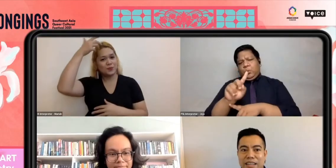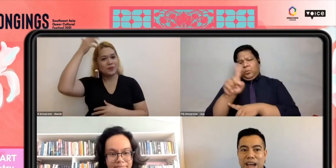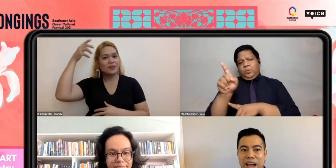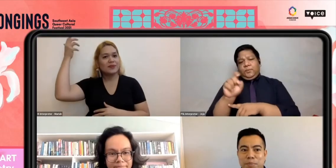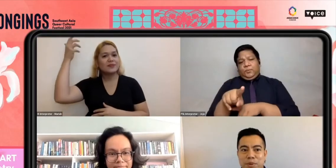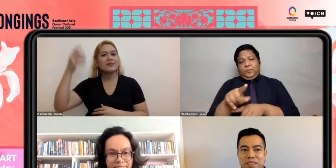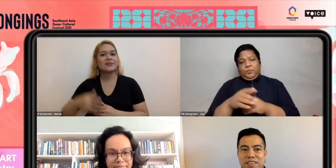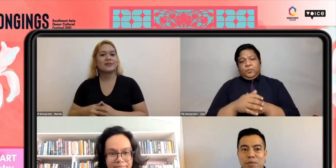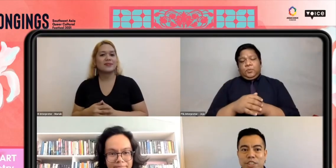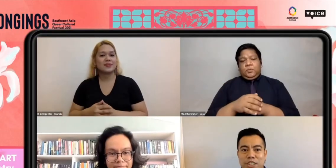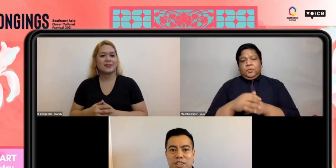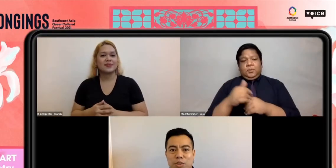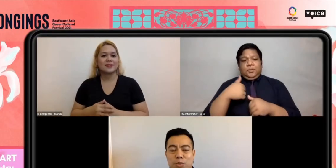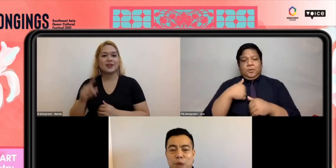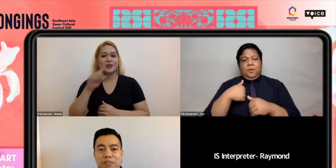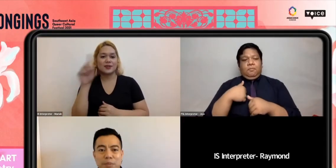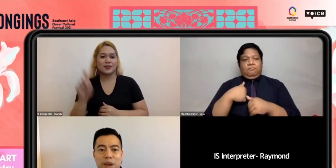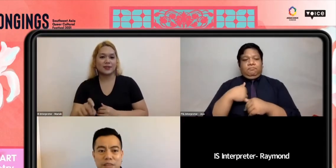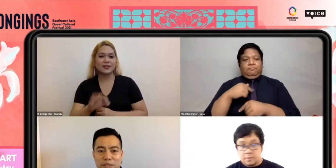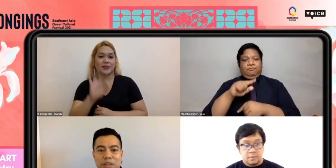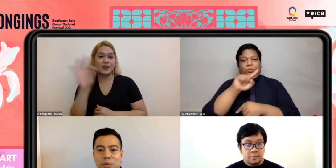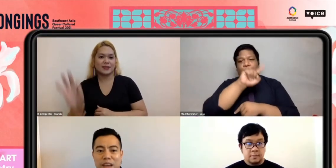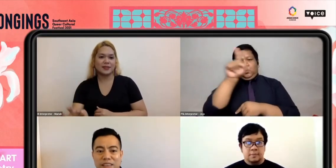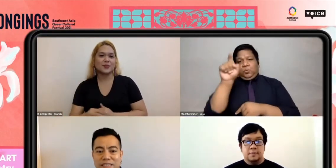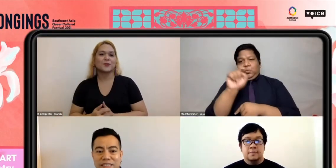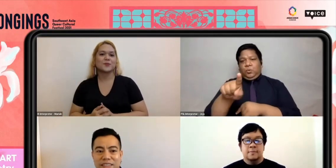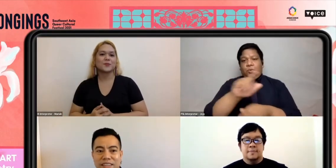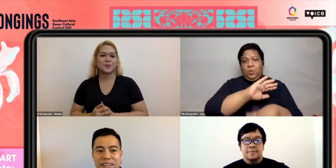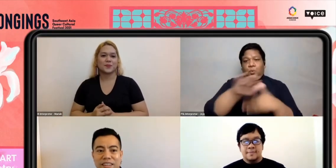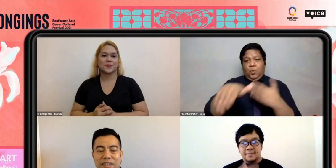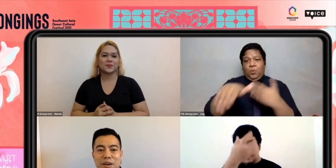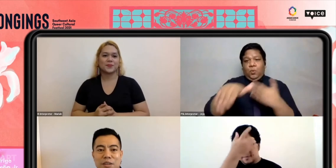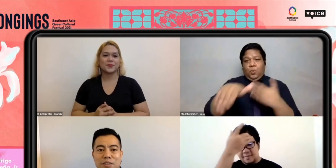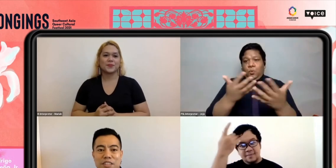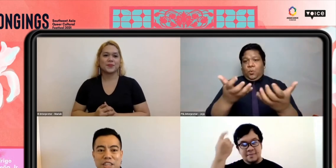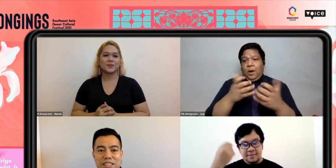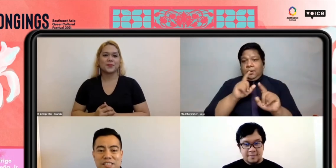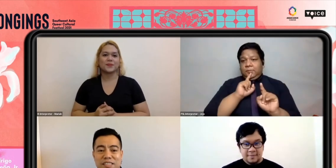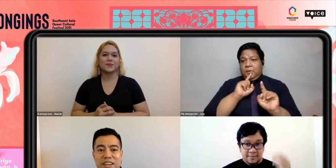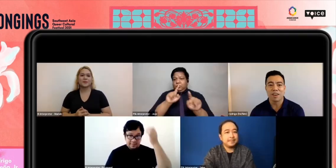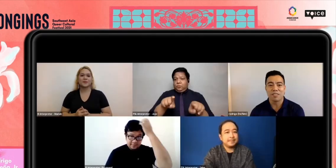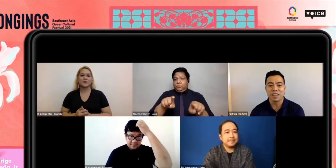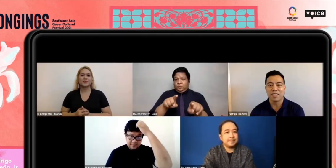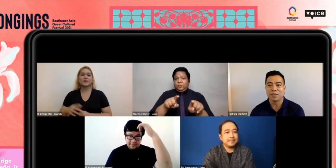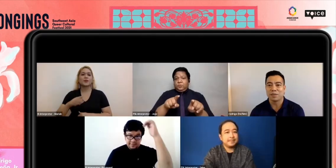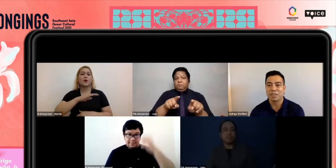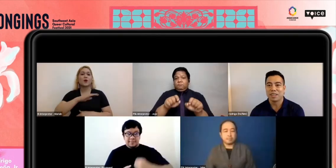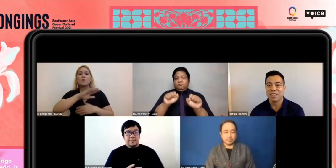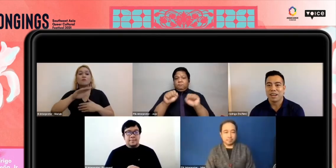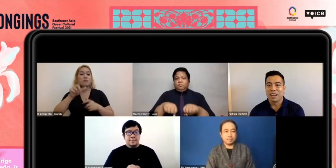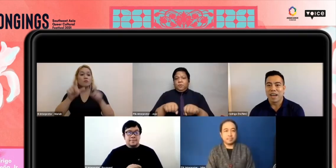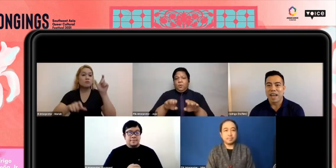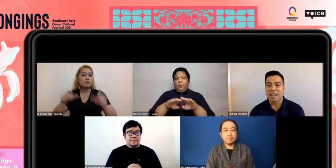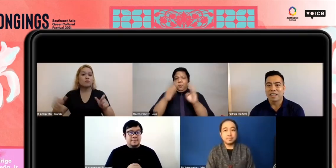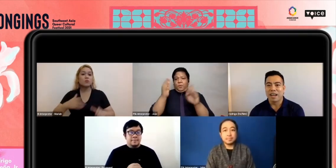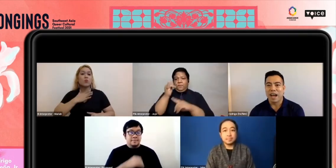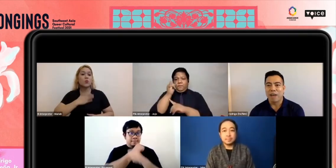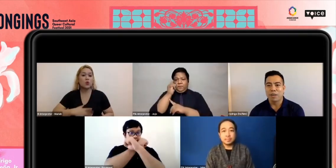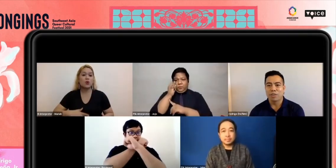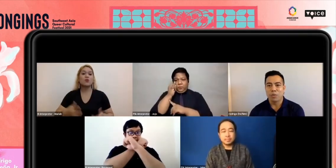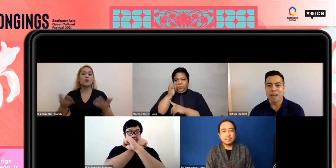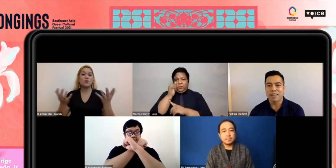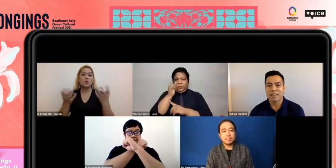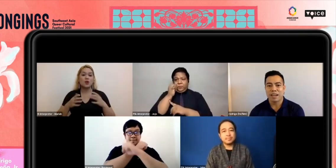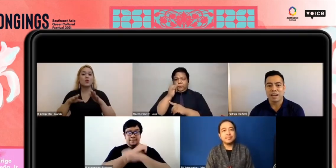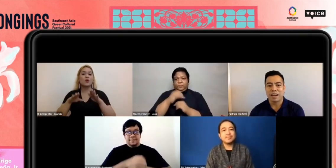And I post this question to everyone. If you want to answer, you know, just turn on your video. And I